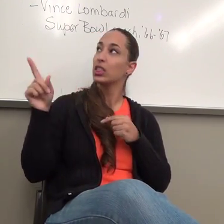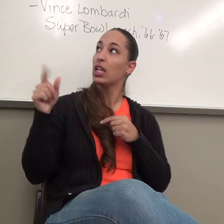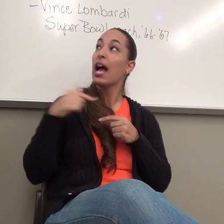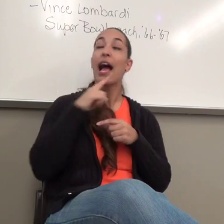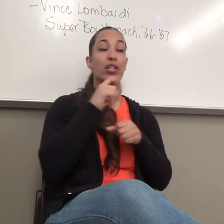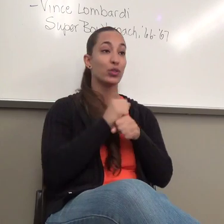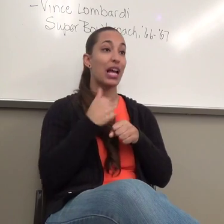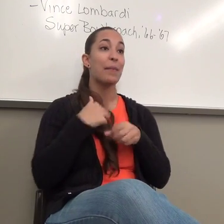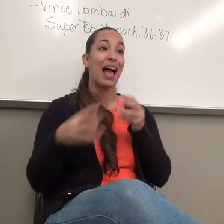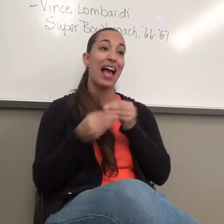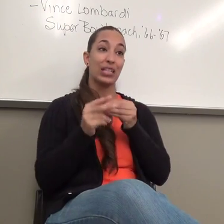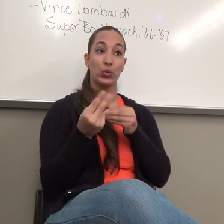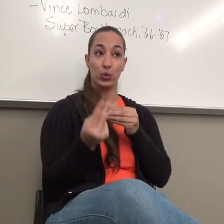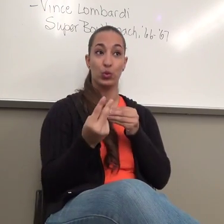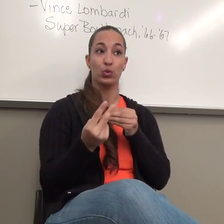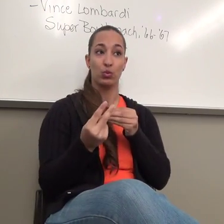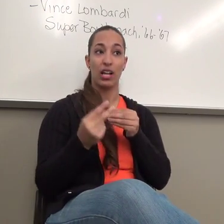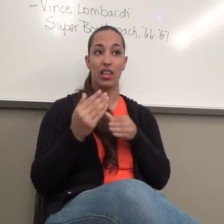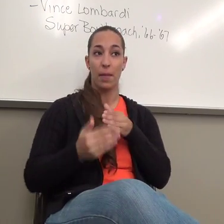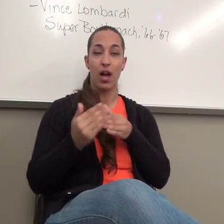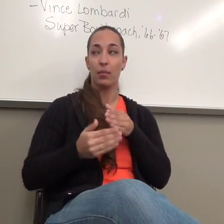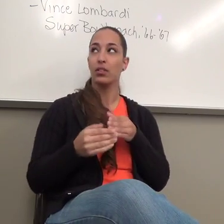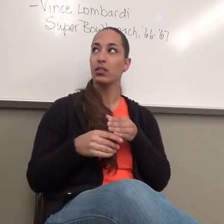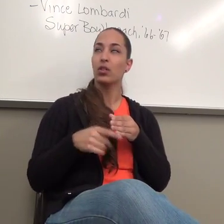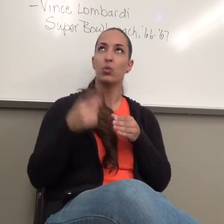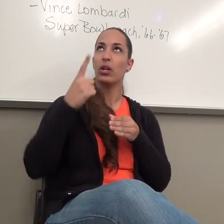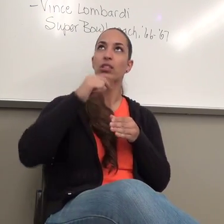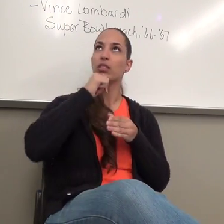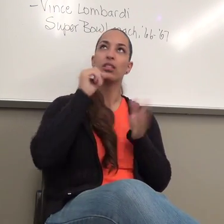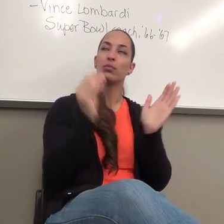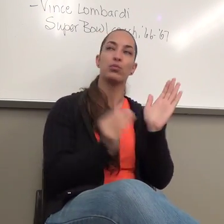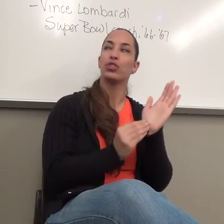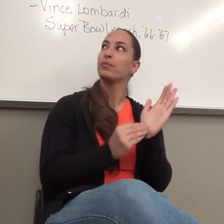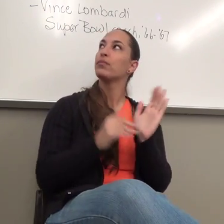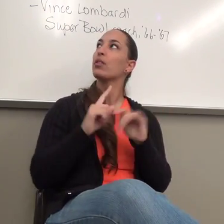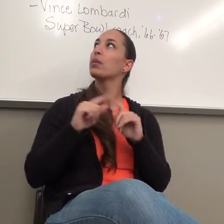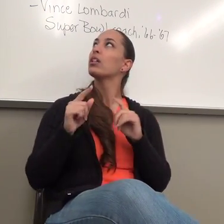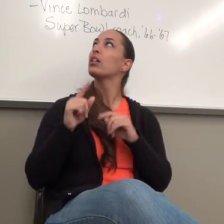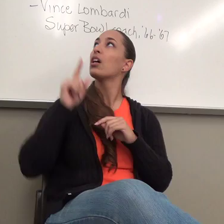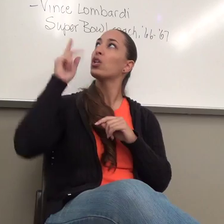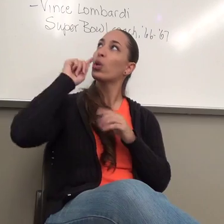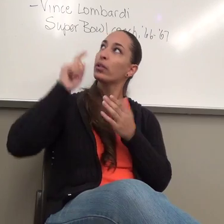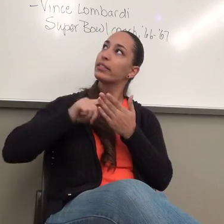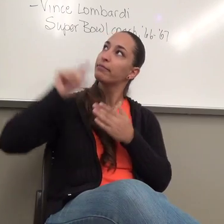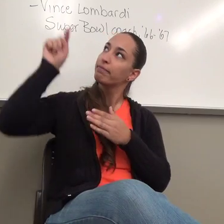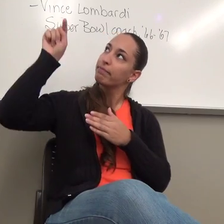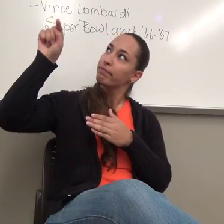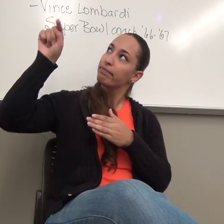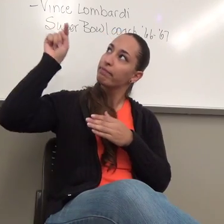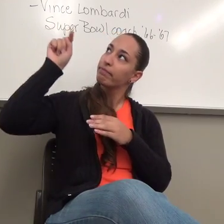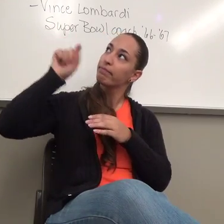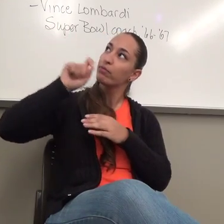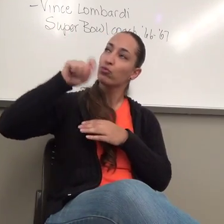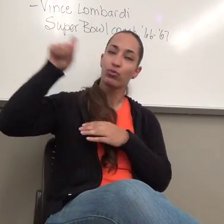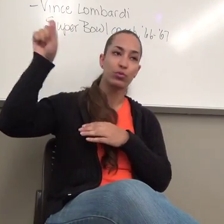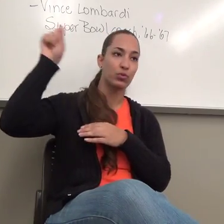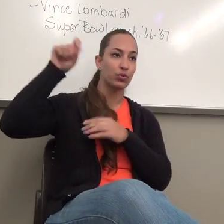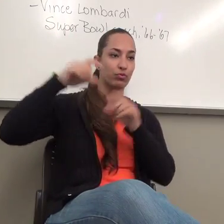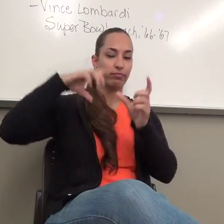at the bottom. One isn't on there. And then you notice over at the side here, I did this in another semester, I've written